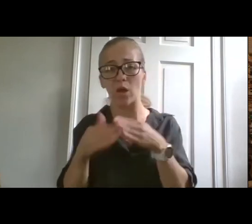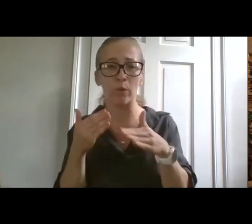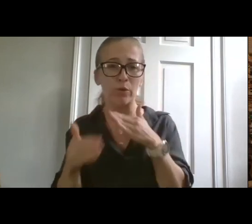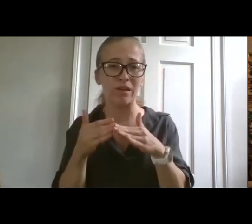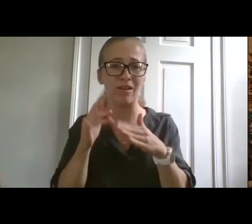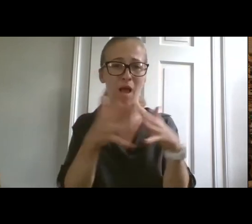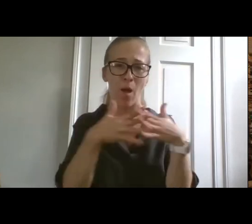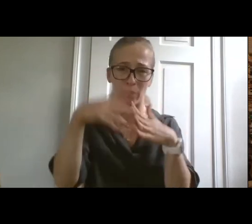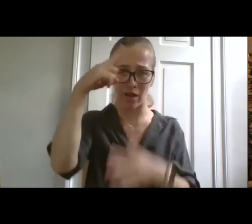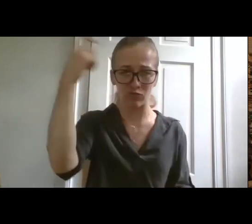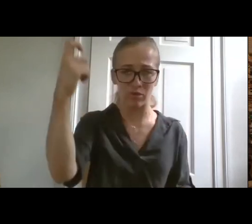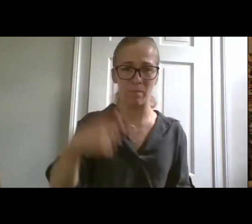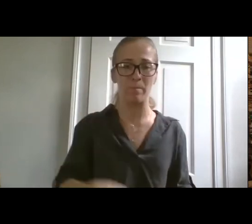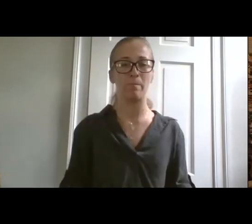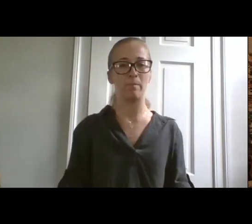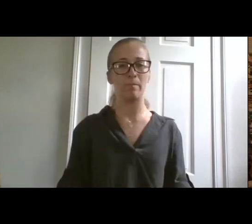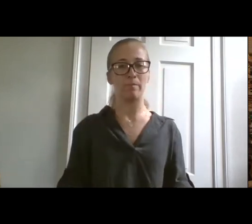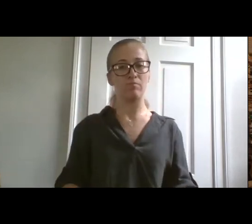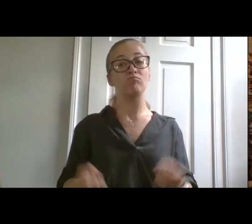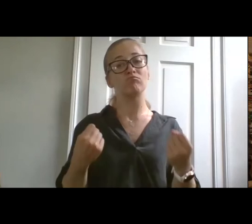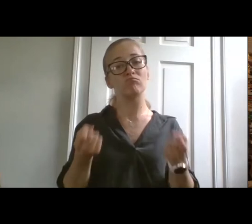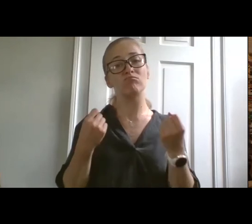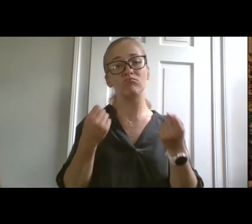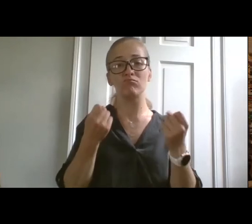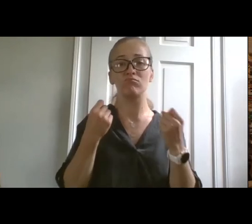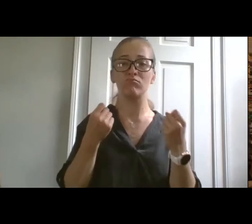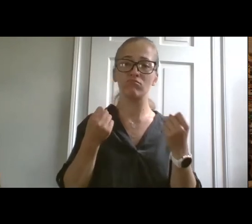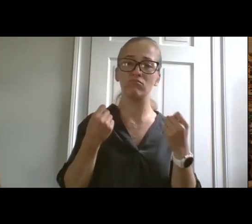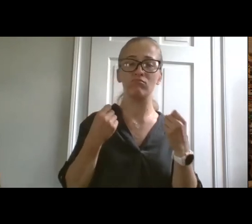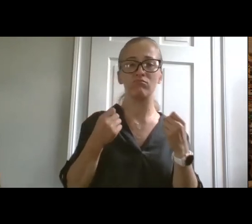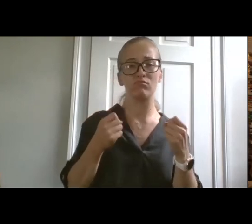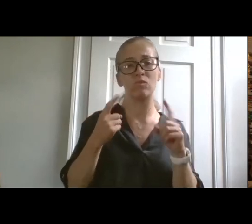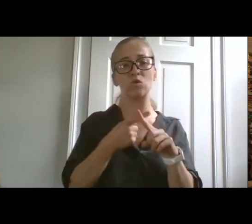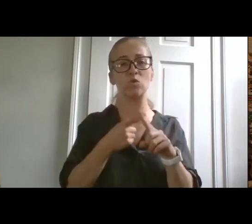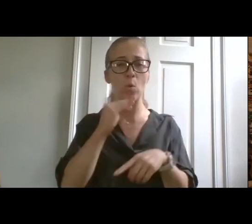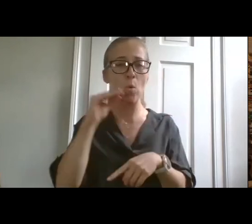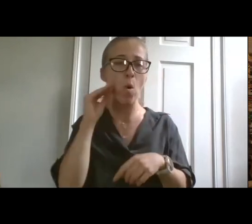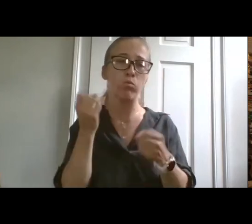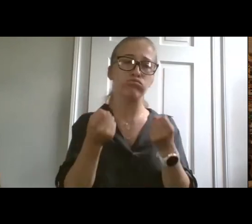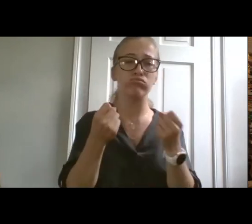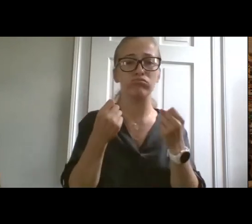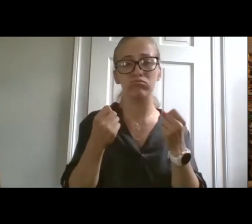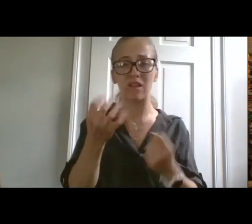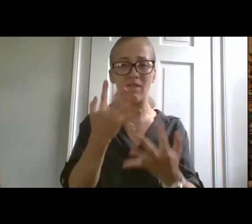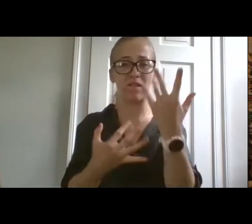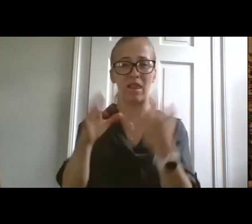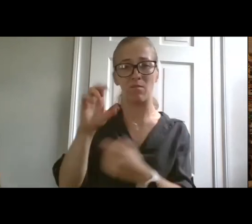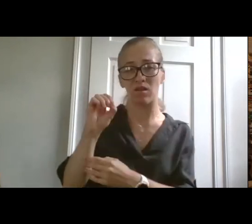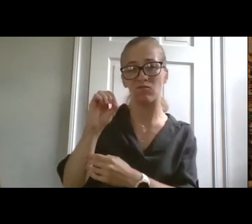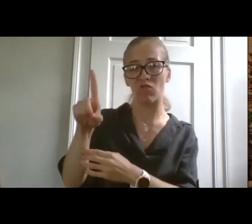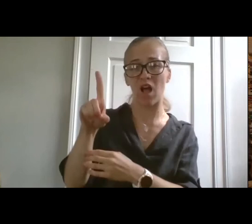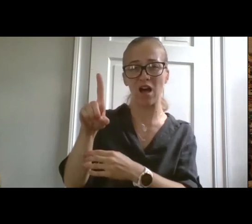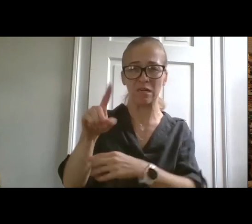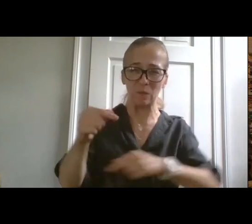dream. When he drives up Borton Landing Road up the driveway to RCA, the flaming rod spears his